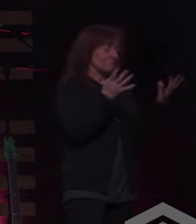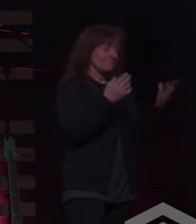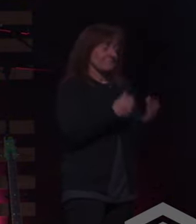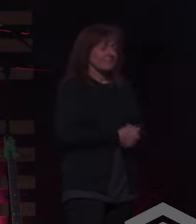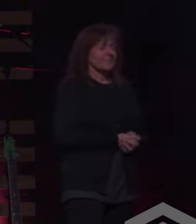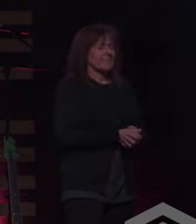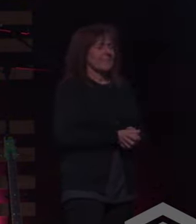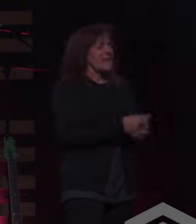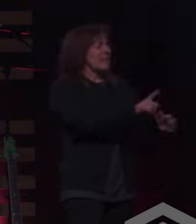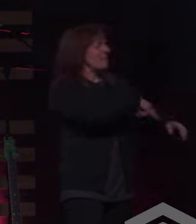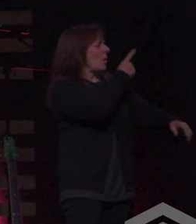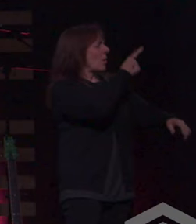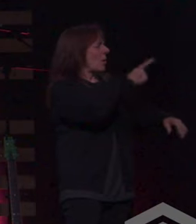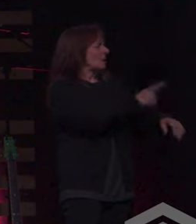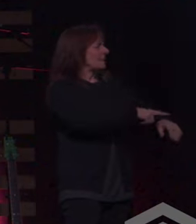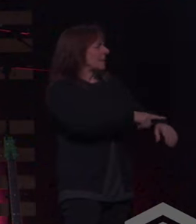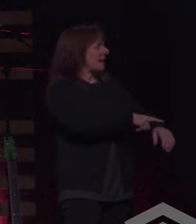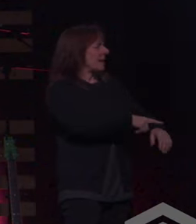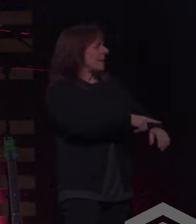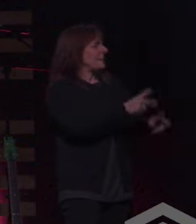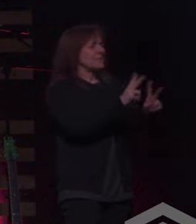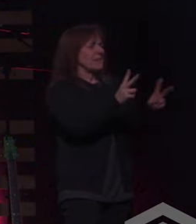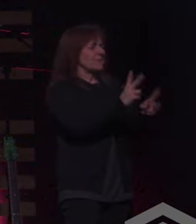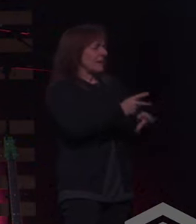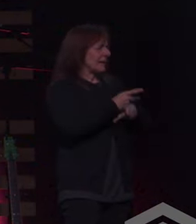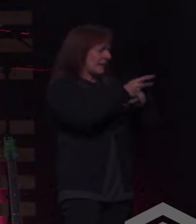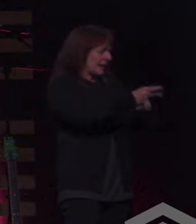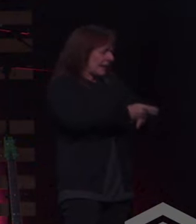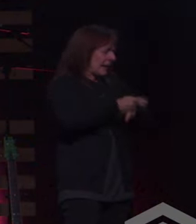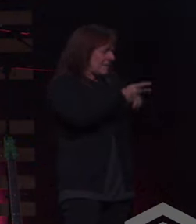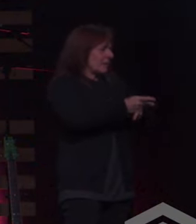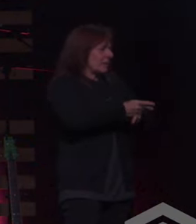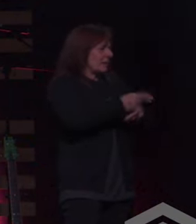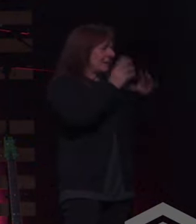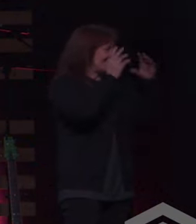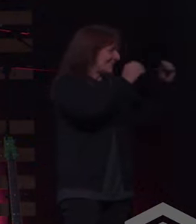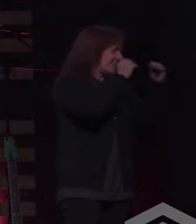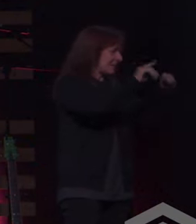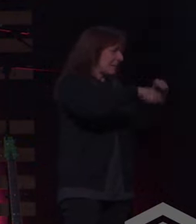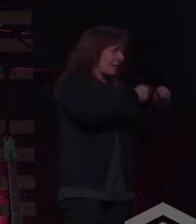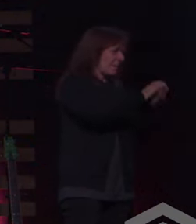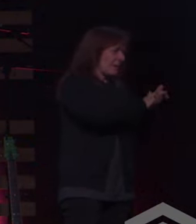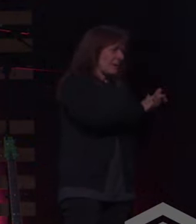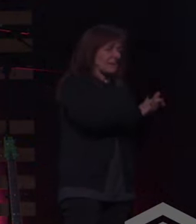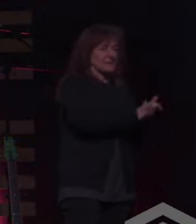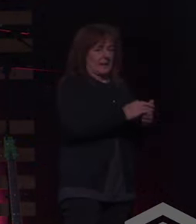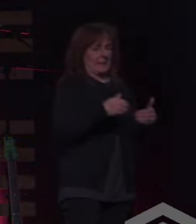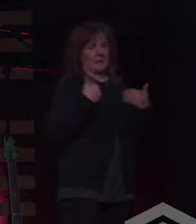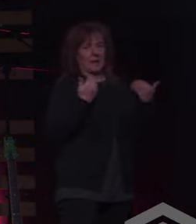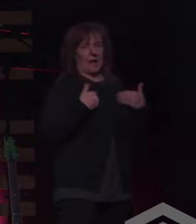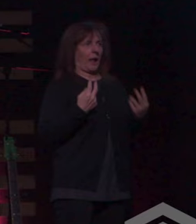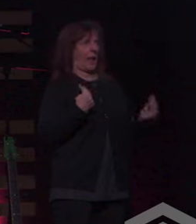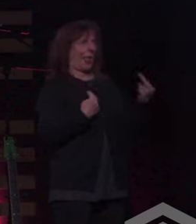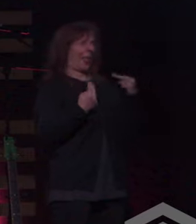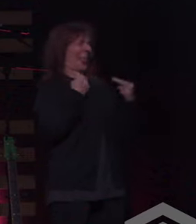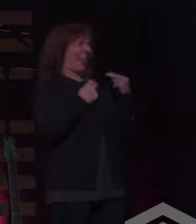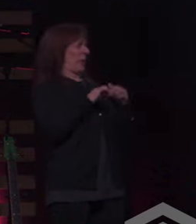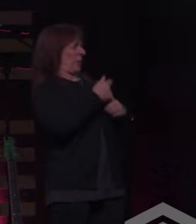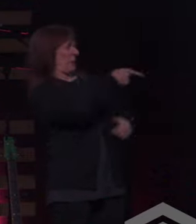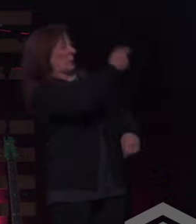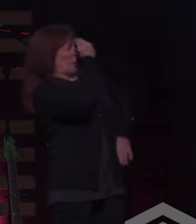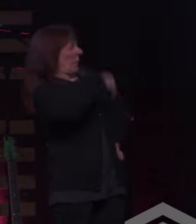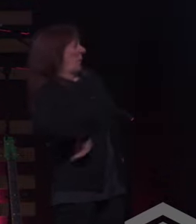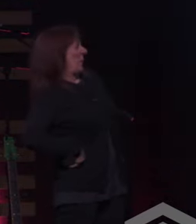Now, for a long time, I was really careful about teaching and preaching about marriage because I'm young-ish, right?